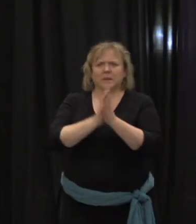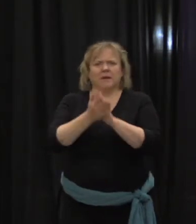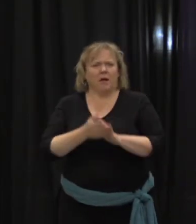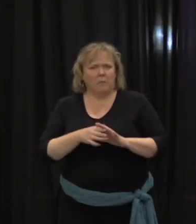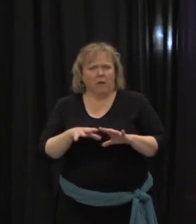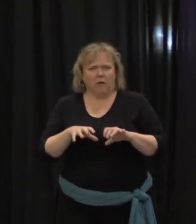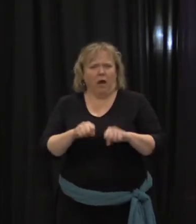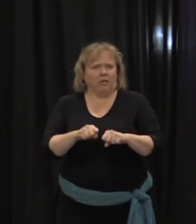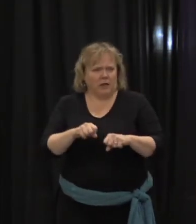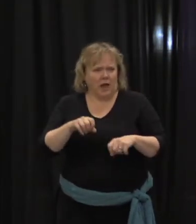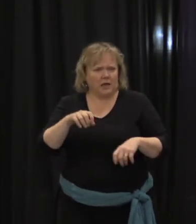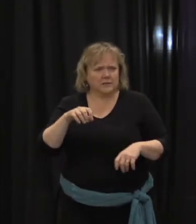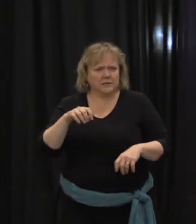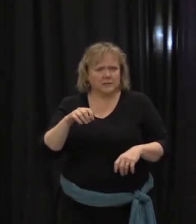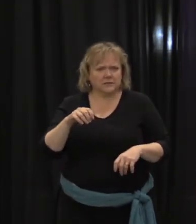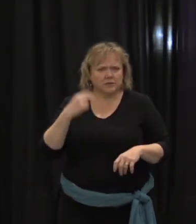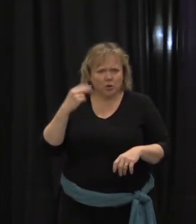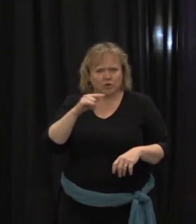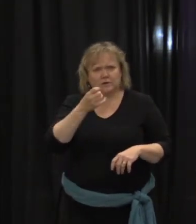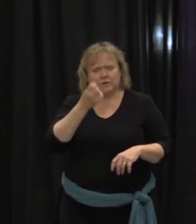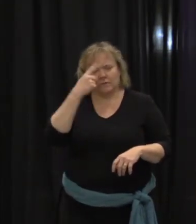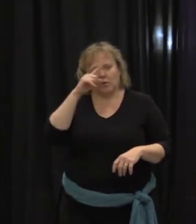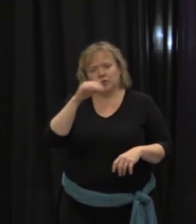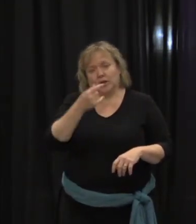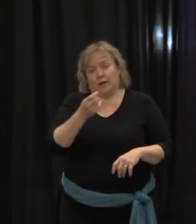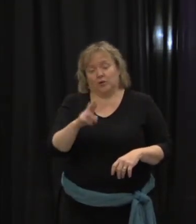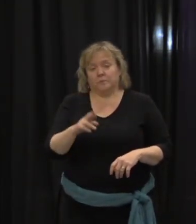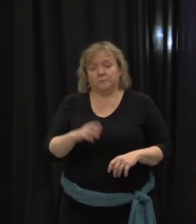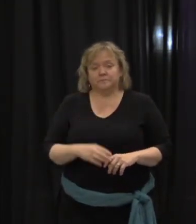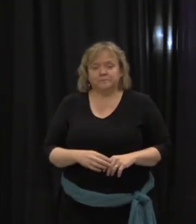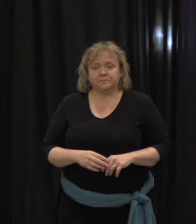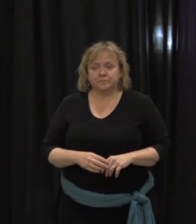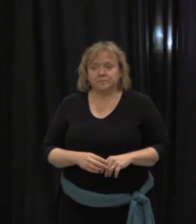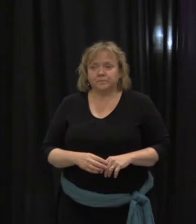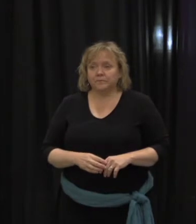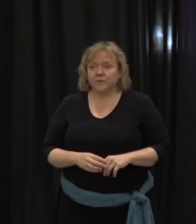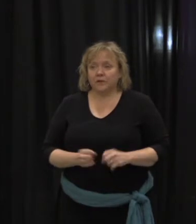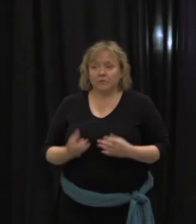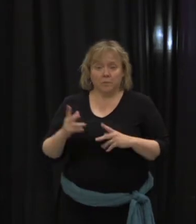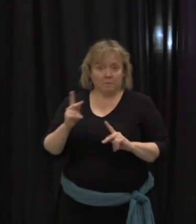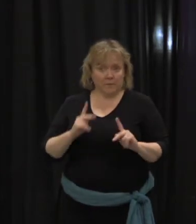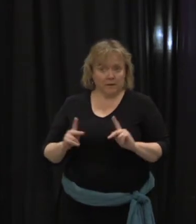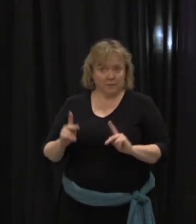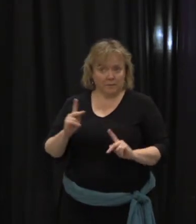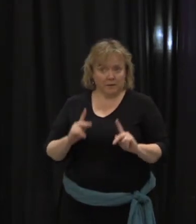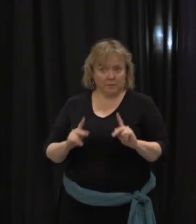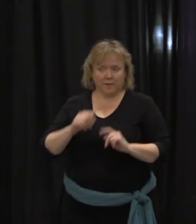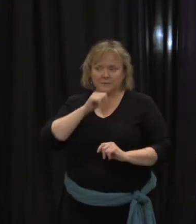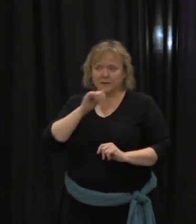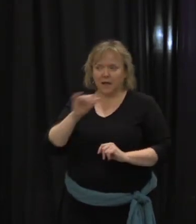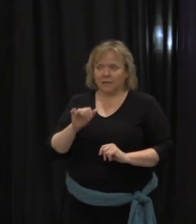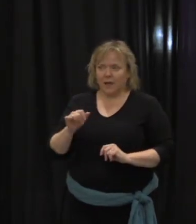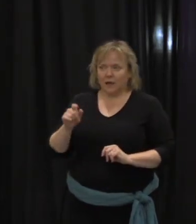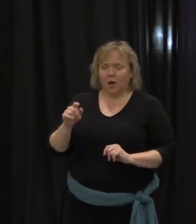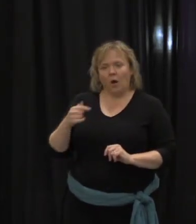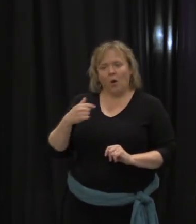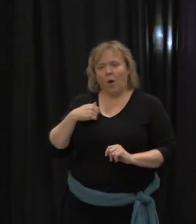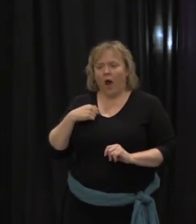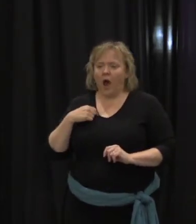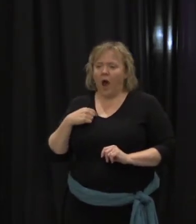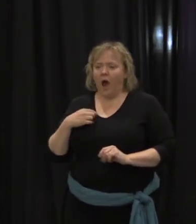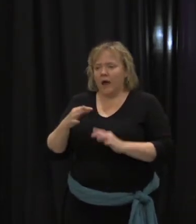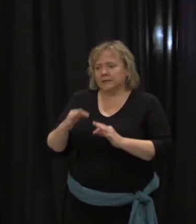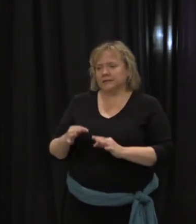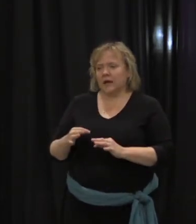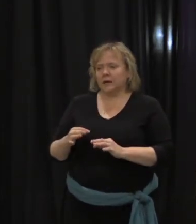radicalized spaces, they still are. For many people, it's not about what bathroom they choose to go to. They don't get to choose when they